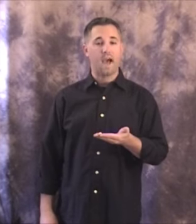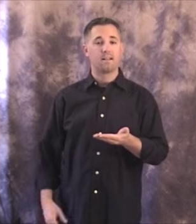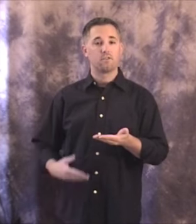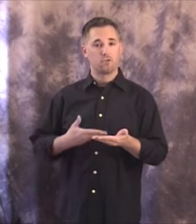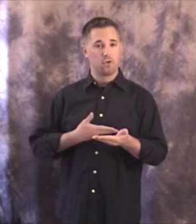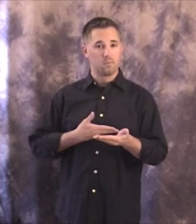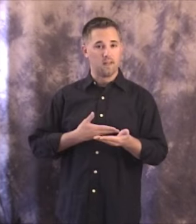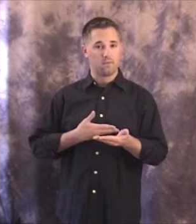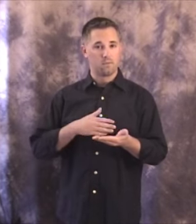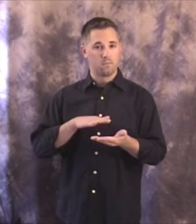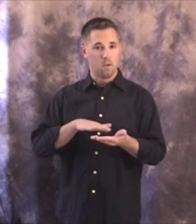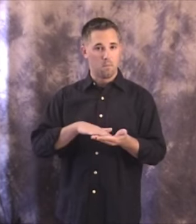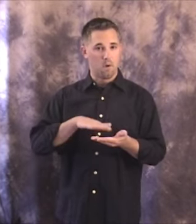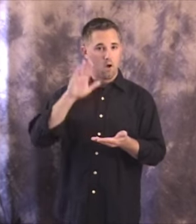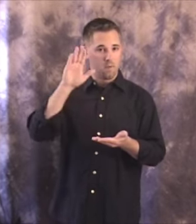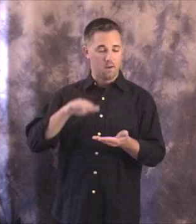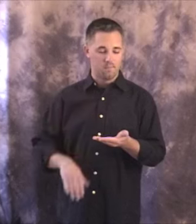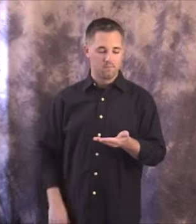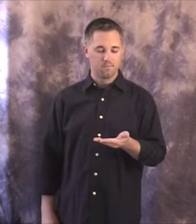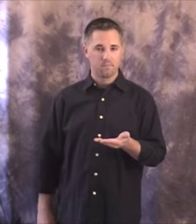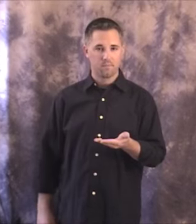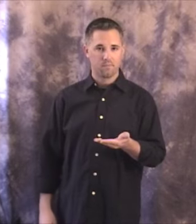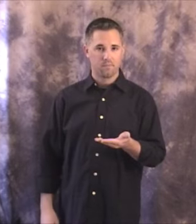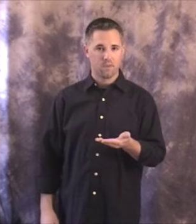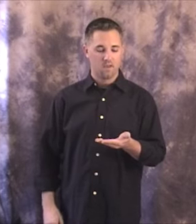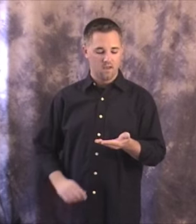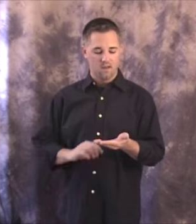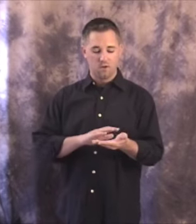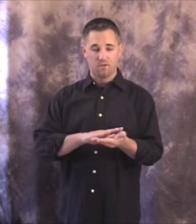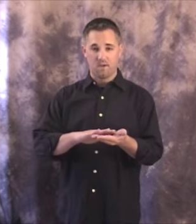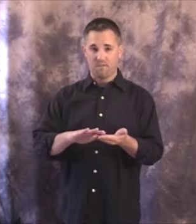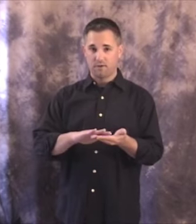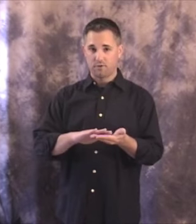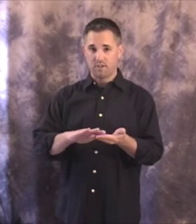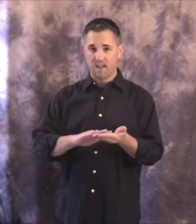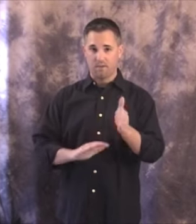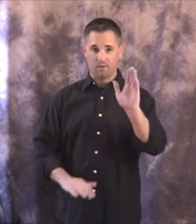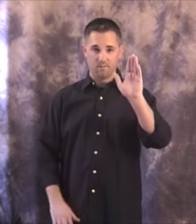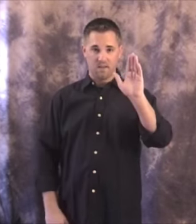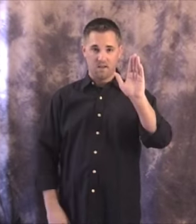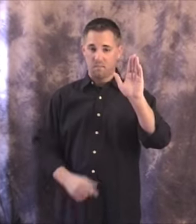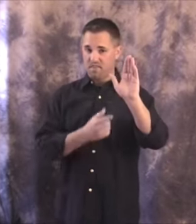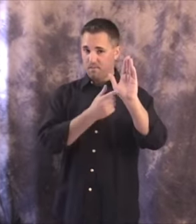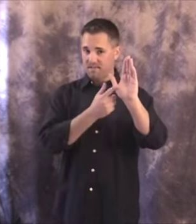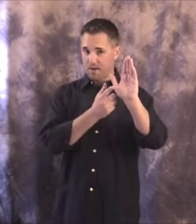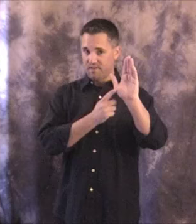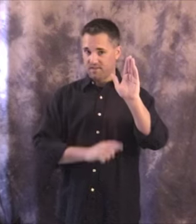at sternum level, palm up. Notice my fingers are together. My thumb is out this